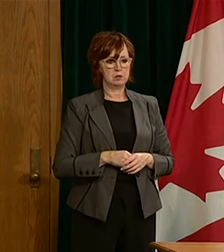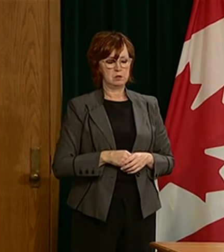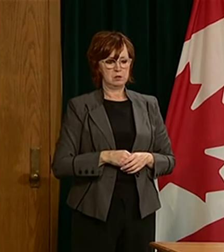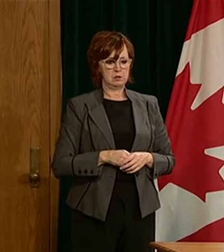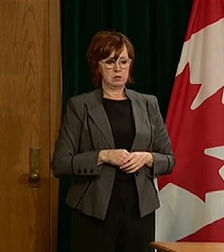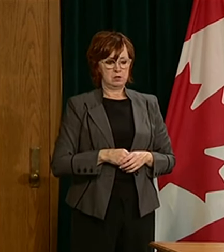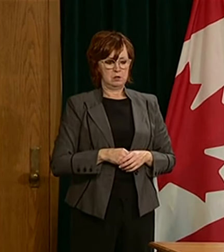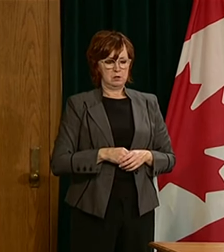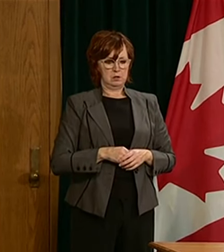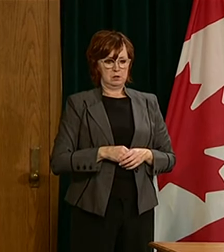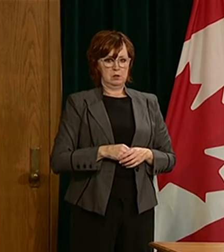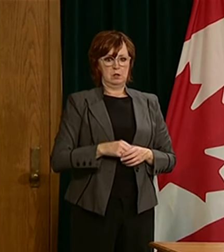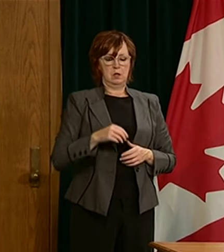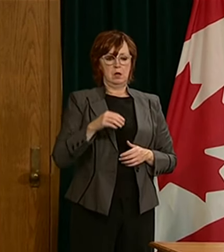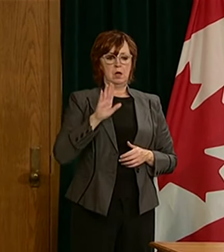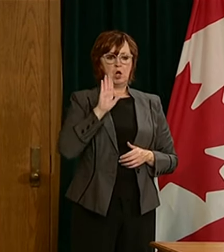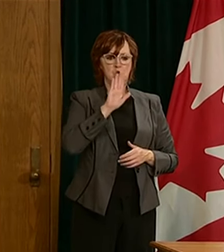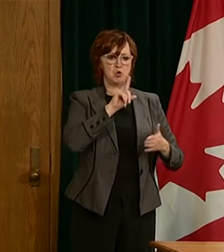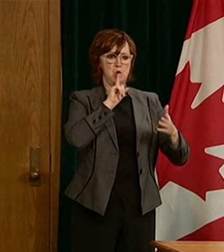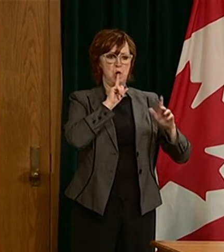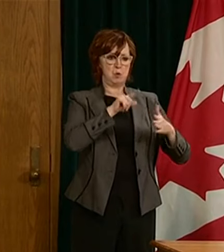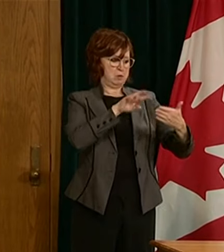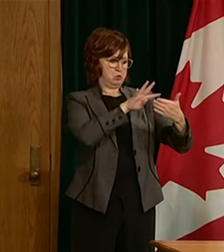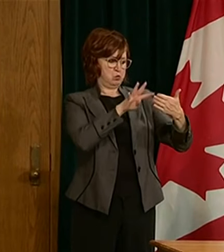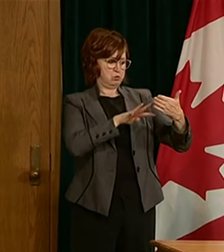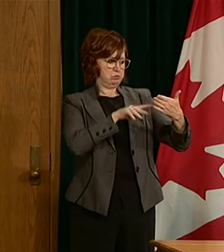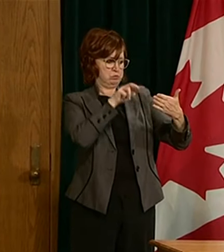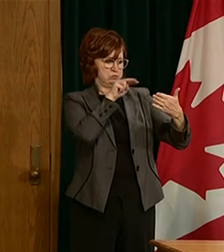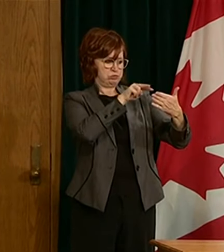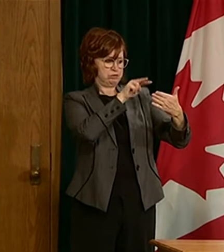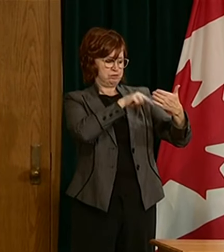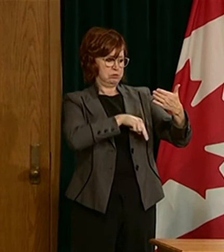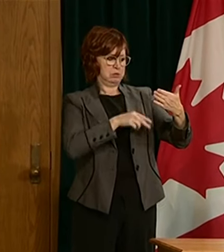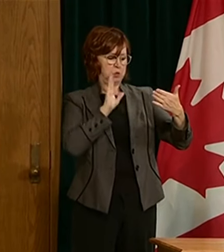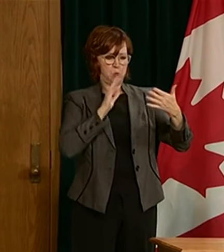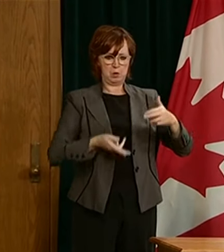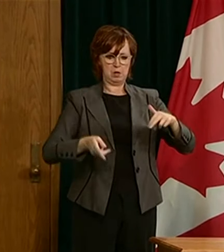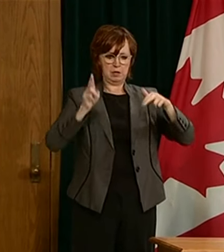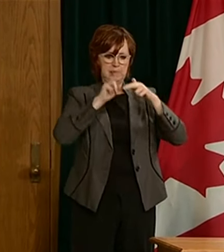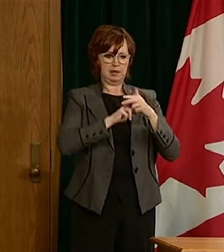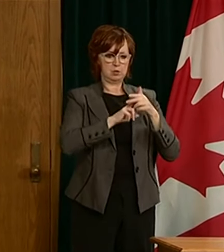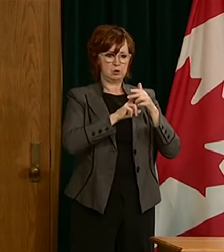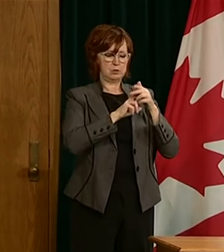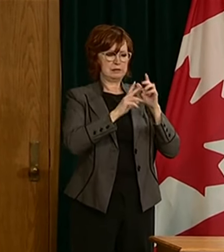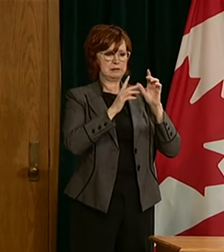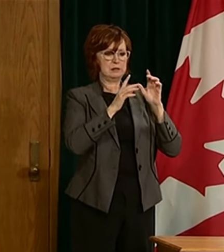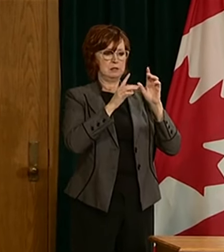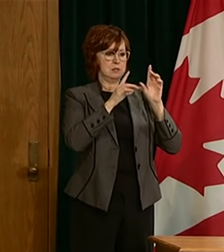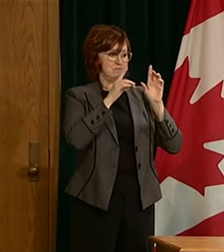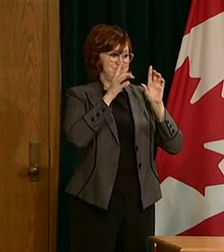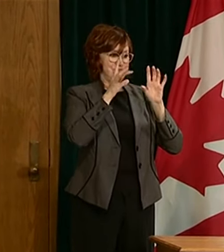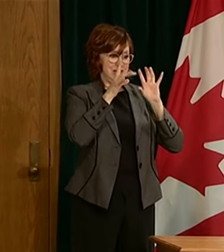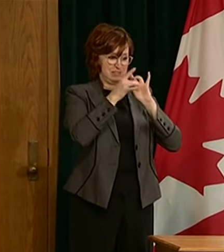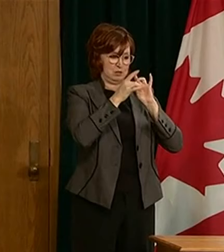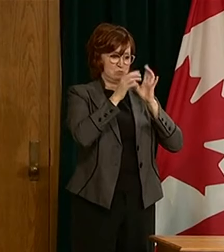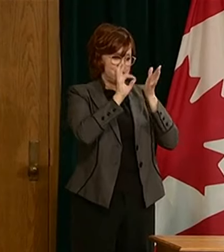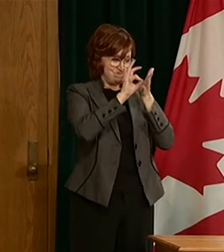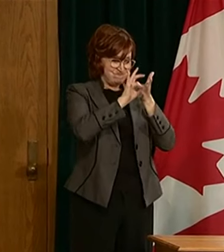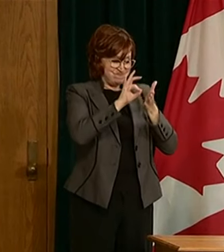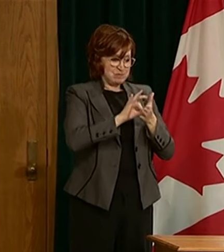you have in there that you're going to increase contact tracing capacity by 300%. What does that mean in terms of numbers